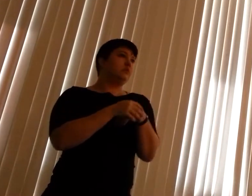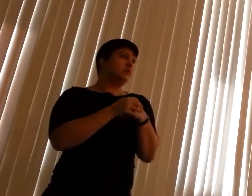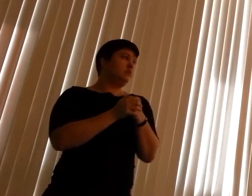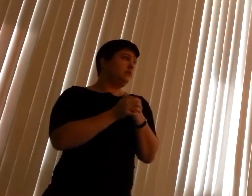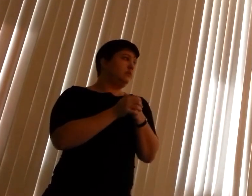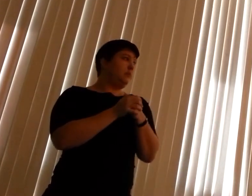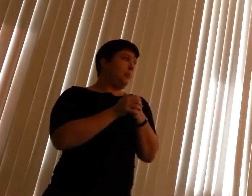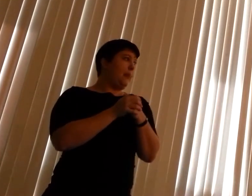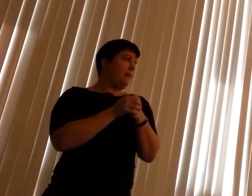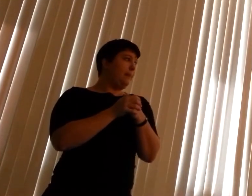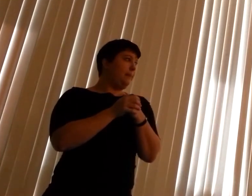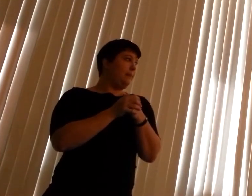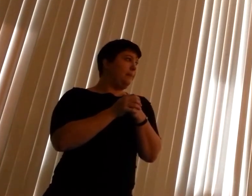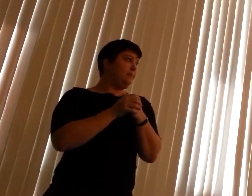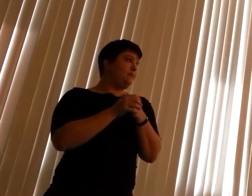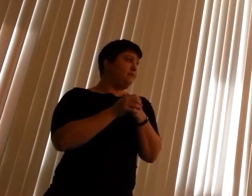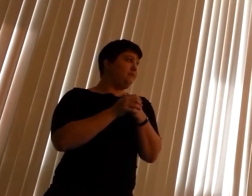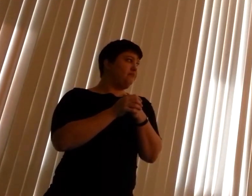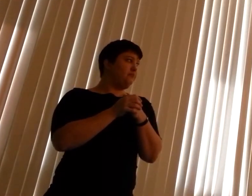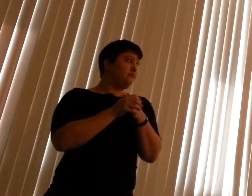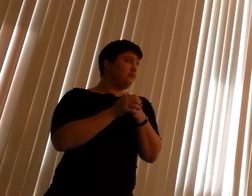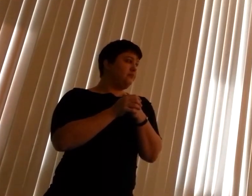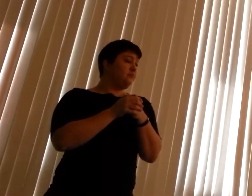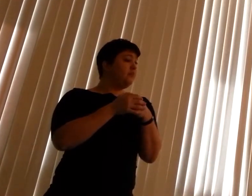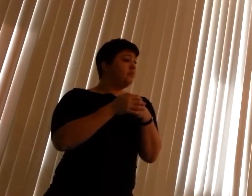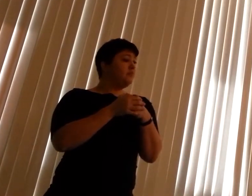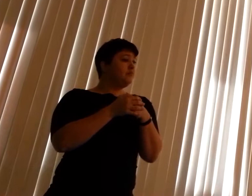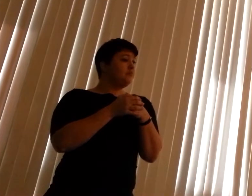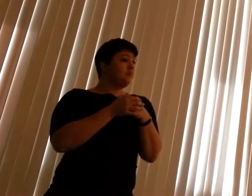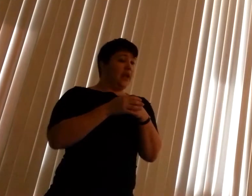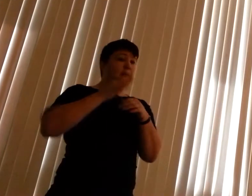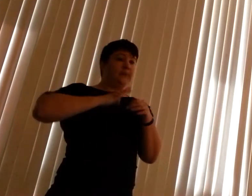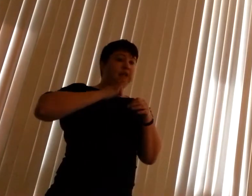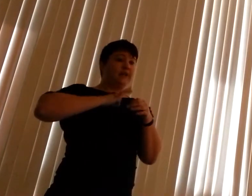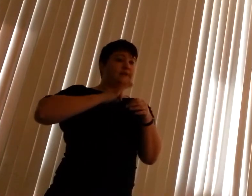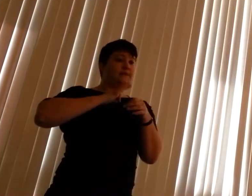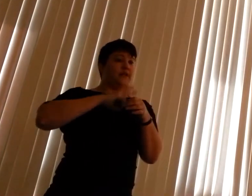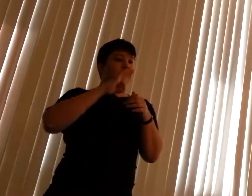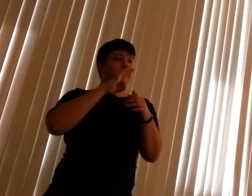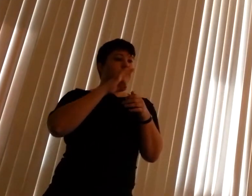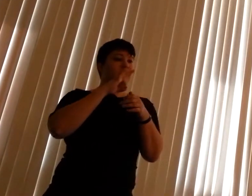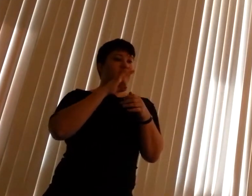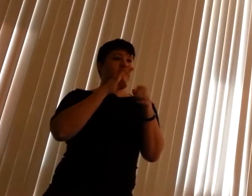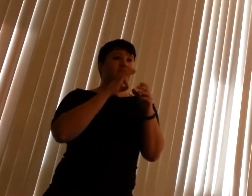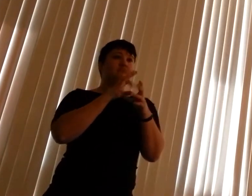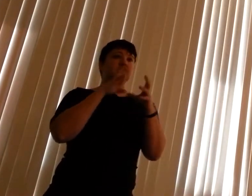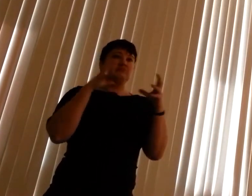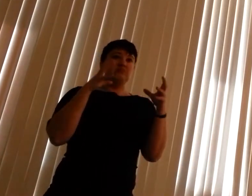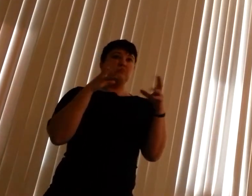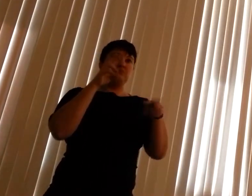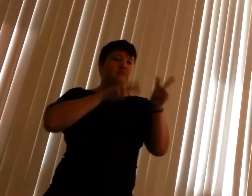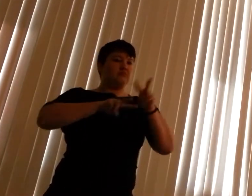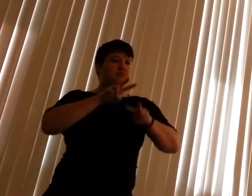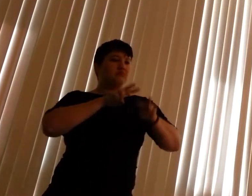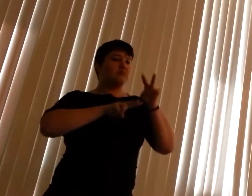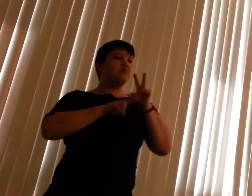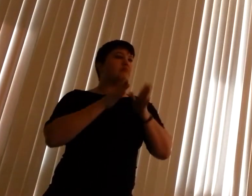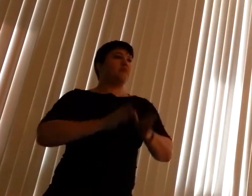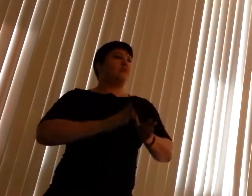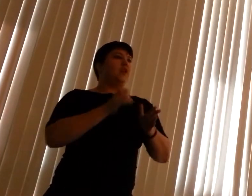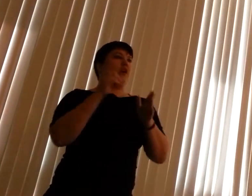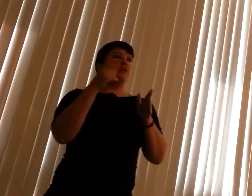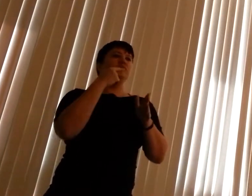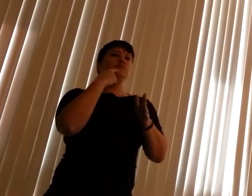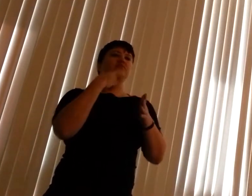Now, benefit maximizers are concerned with getting the most qualities for the money. But let's leave